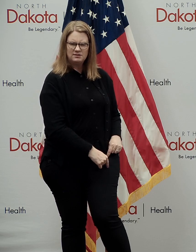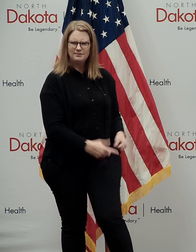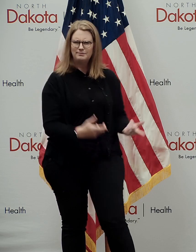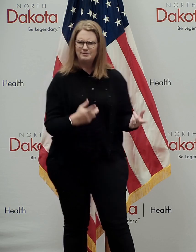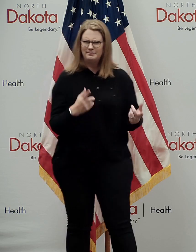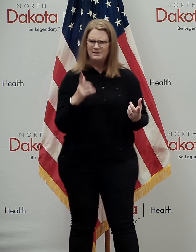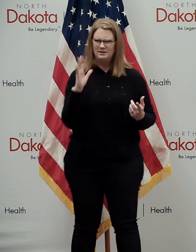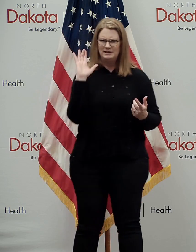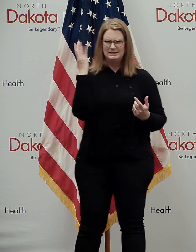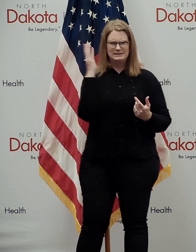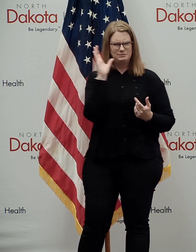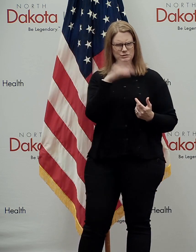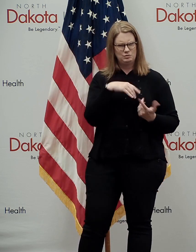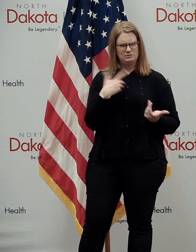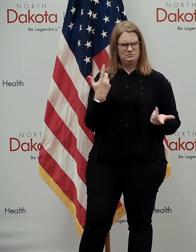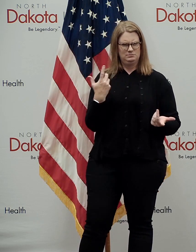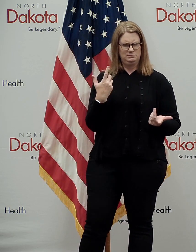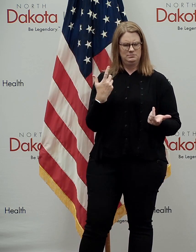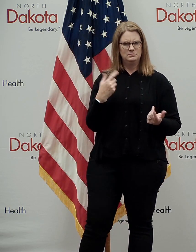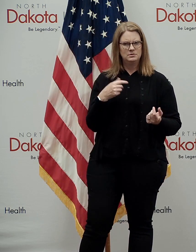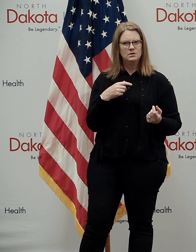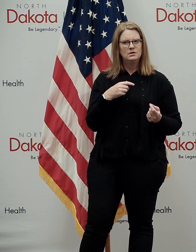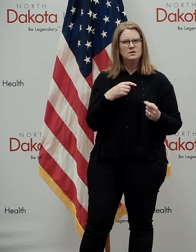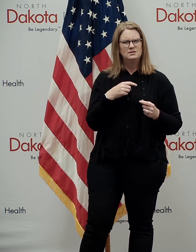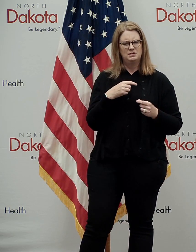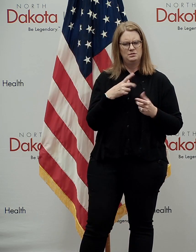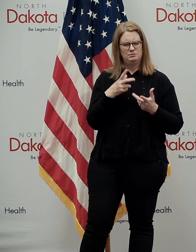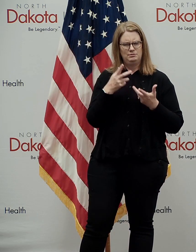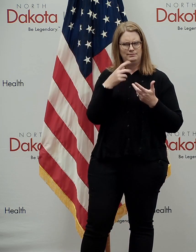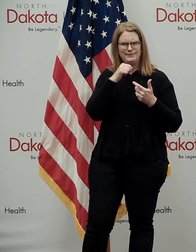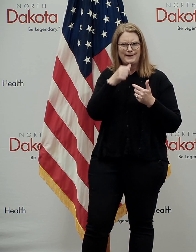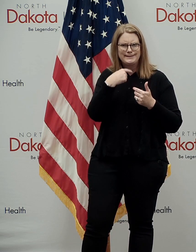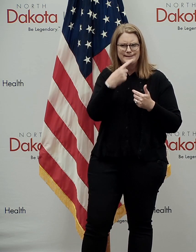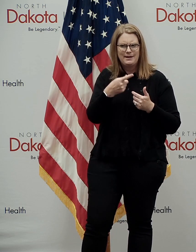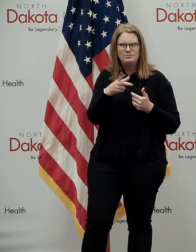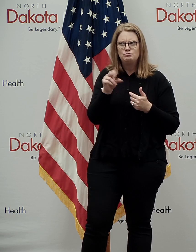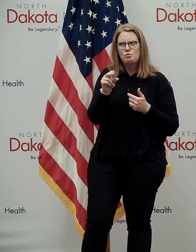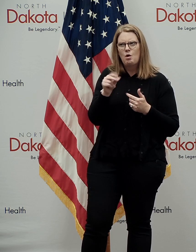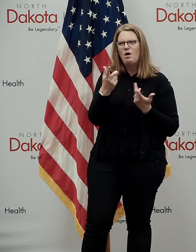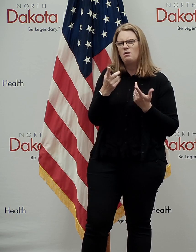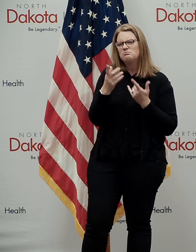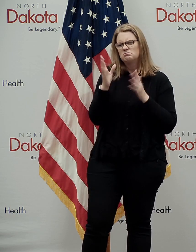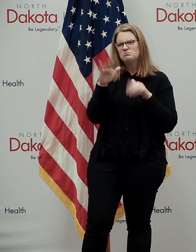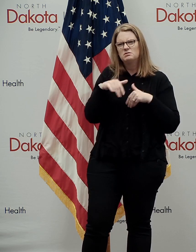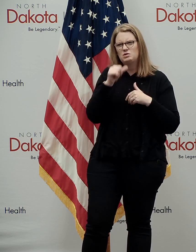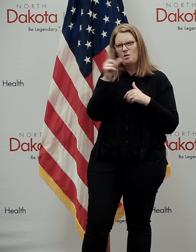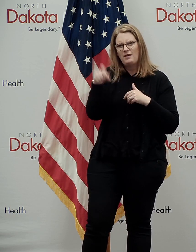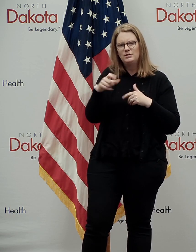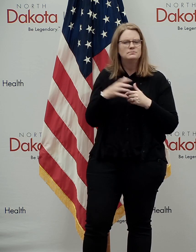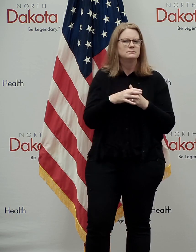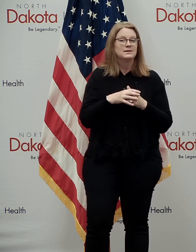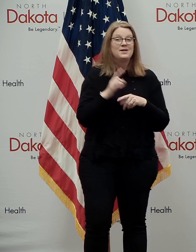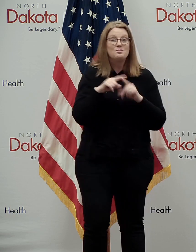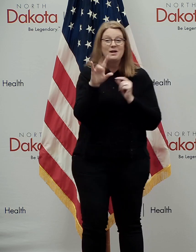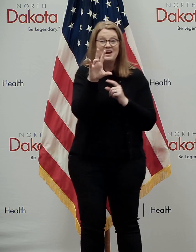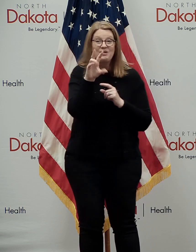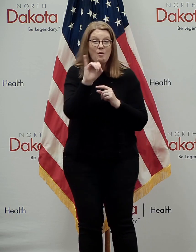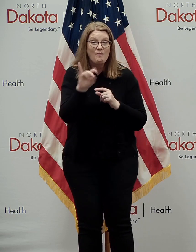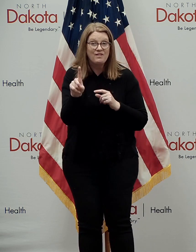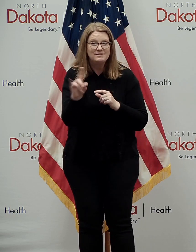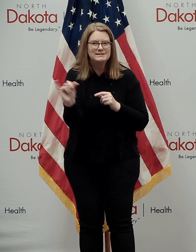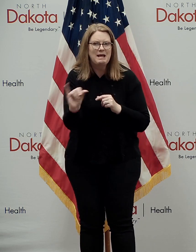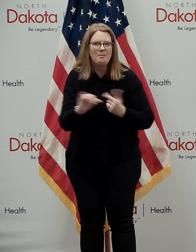otherwise. COVID-19 in the community and its spread right now is no different than in that particular